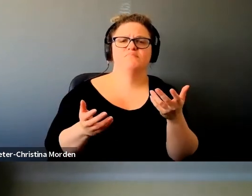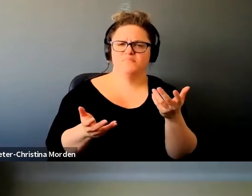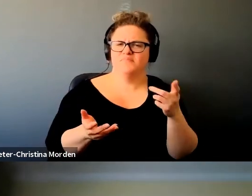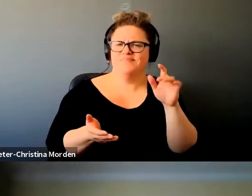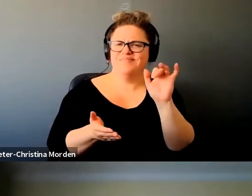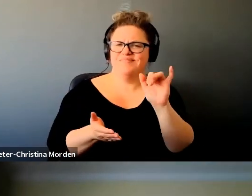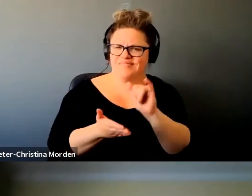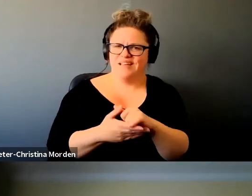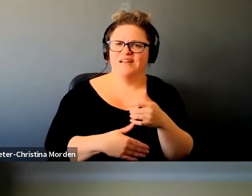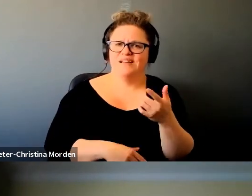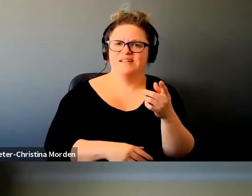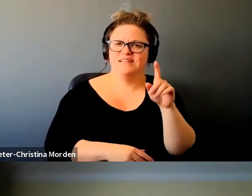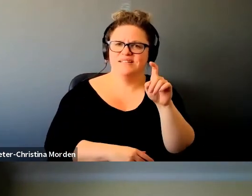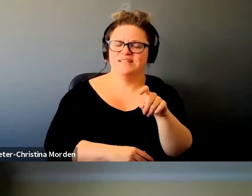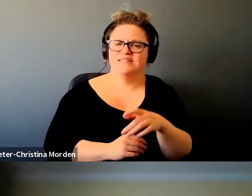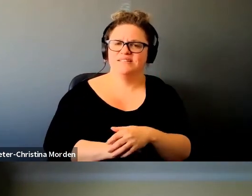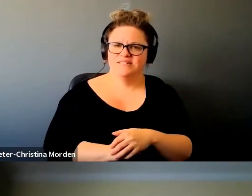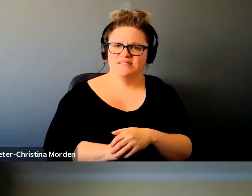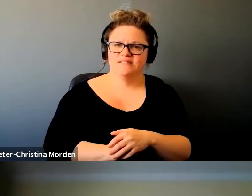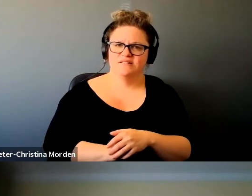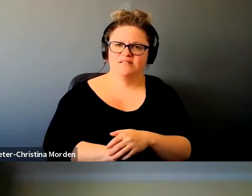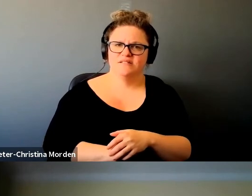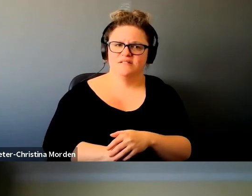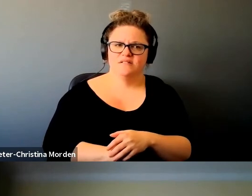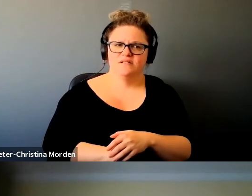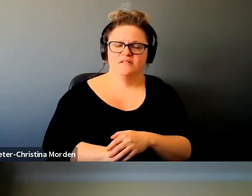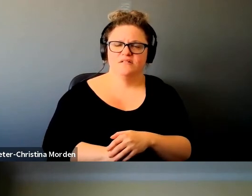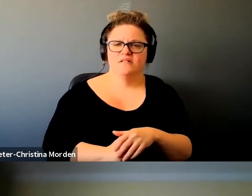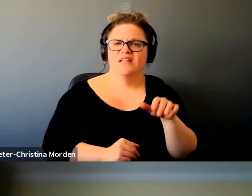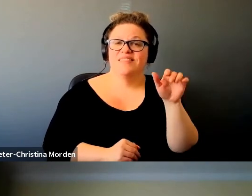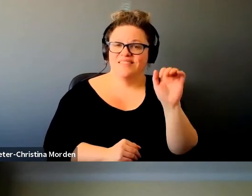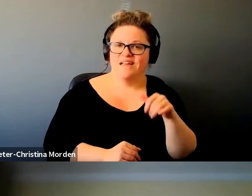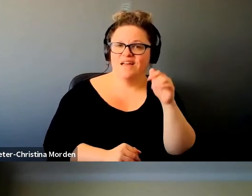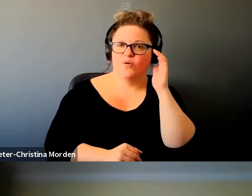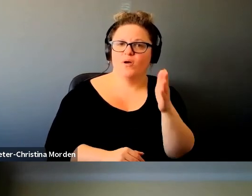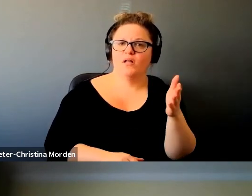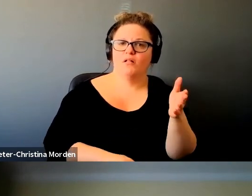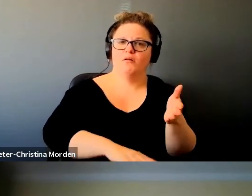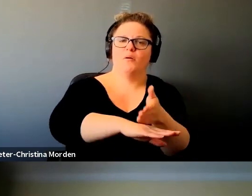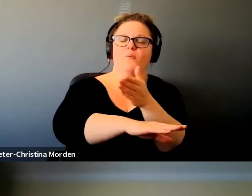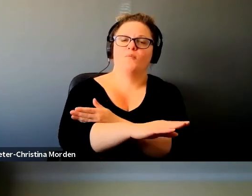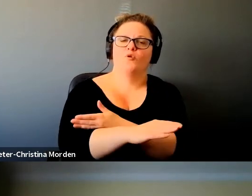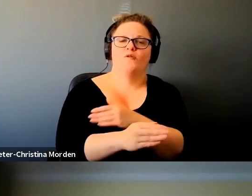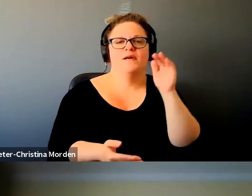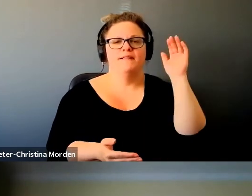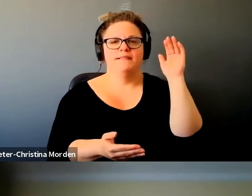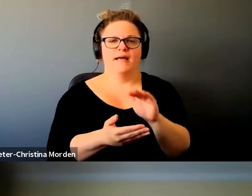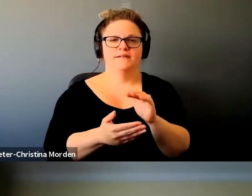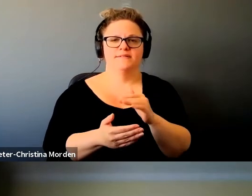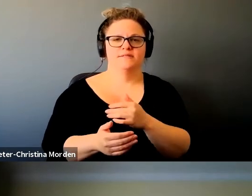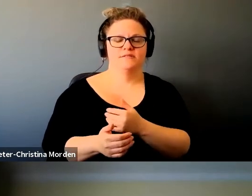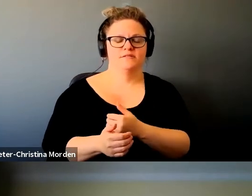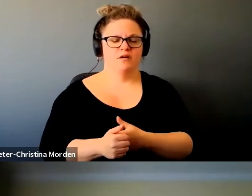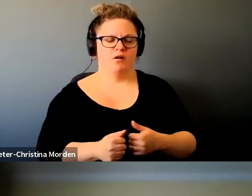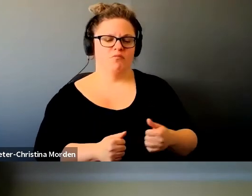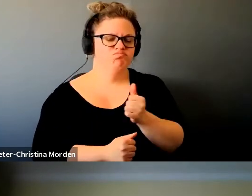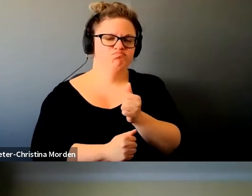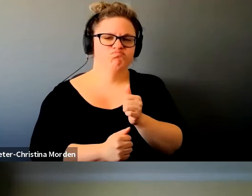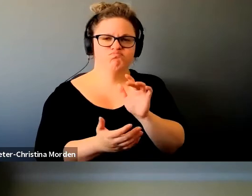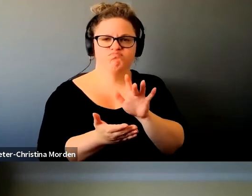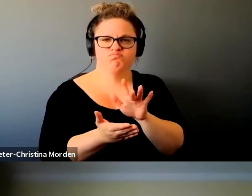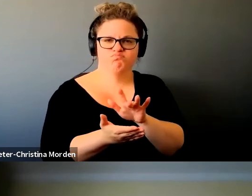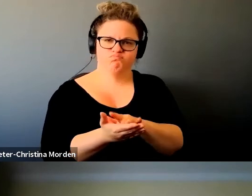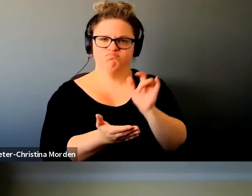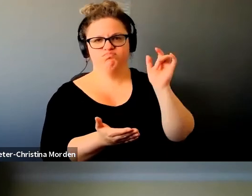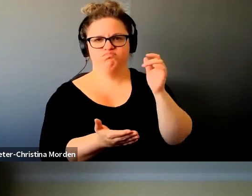what's gonna weed out this sort of culture of entitlement and exploitation.